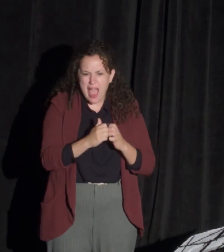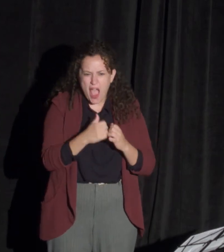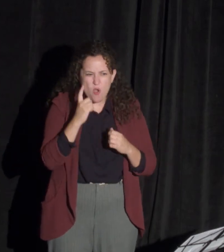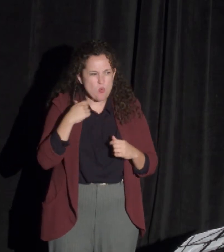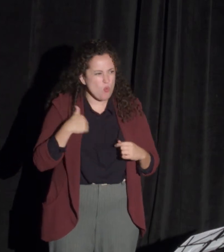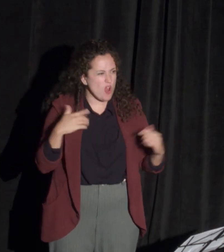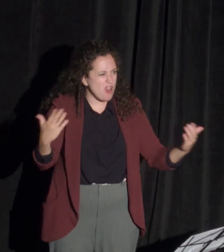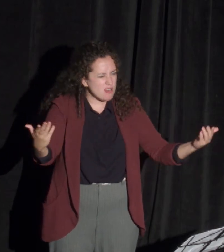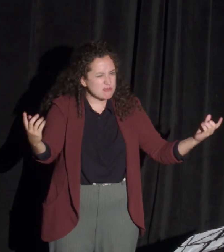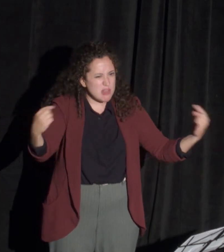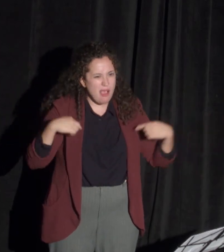judged.